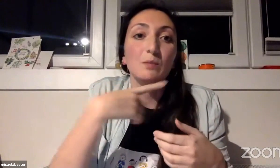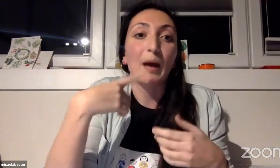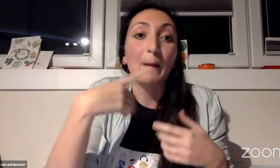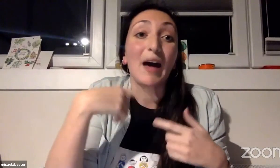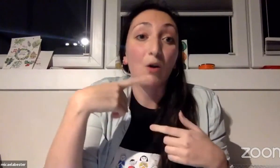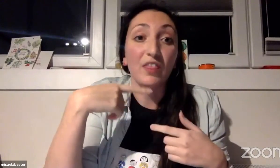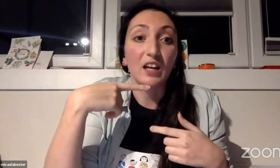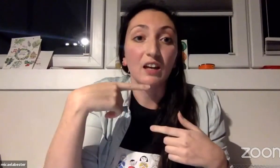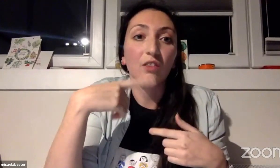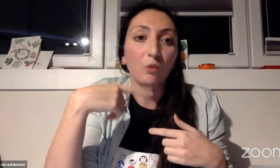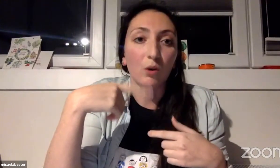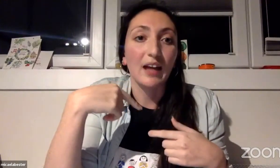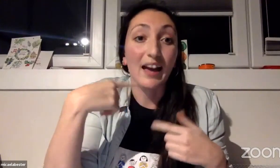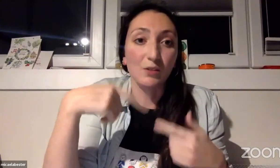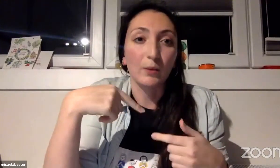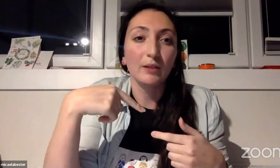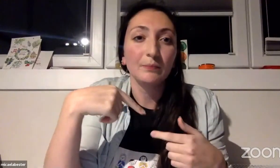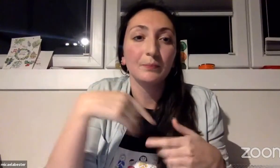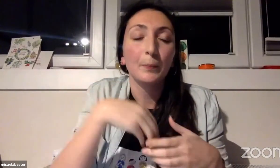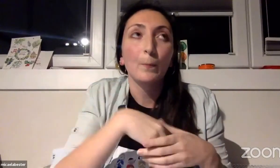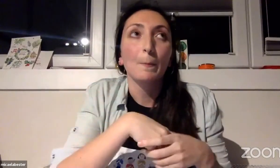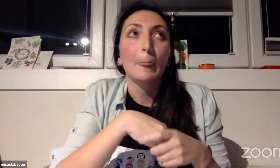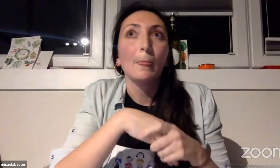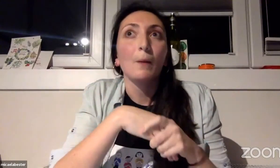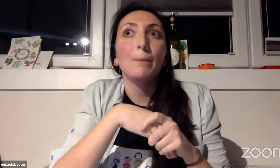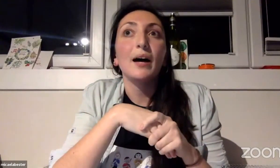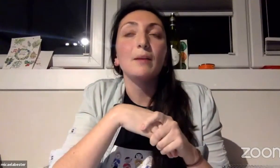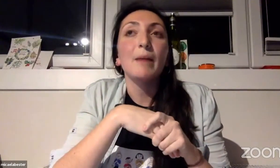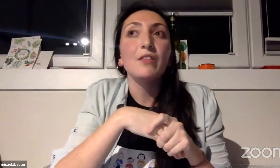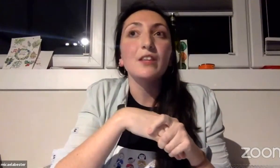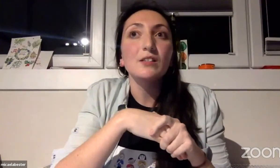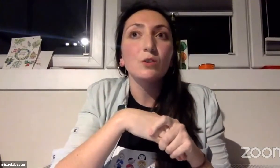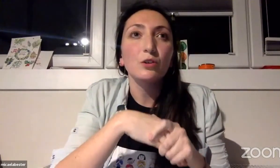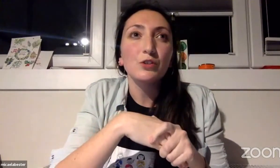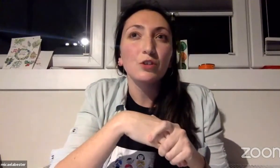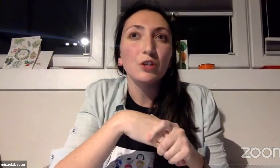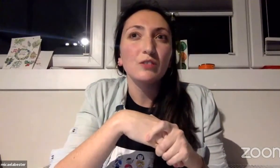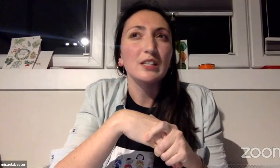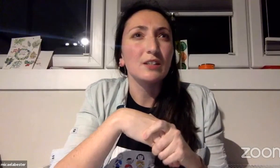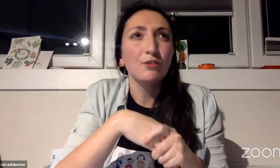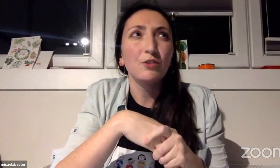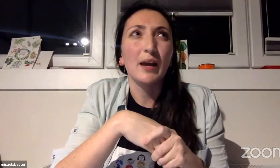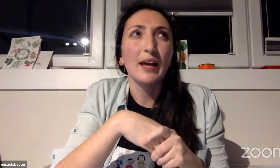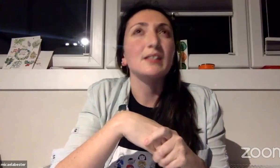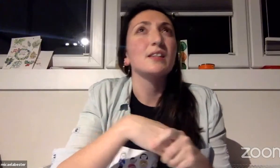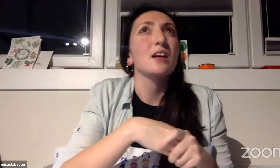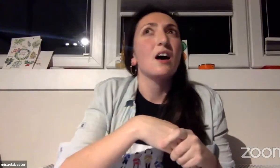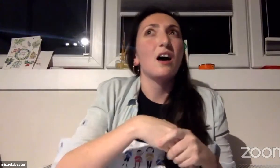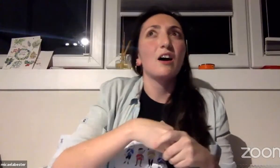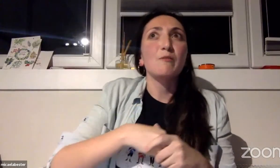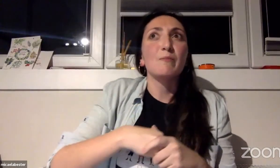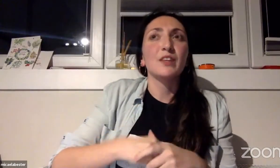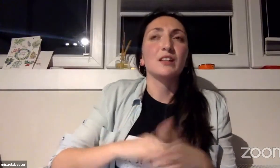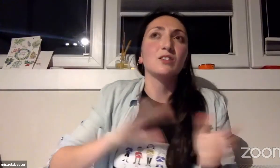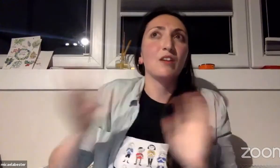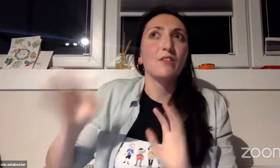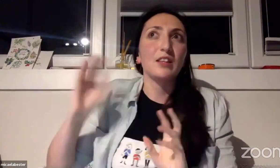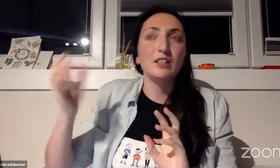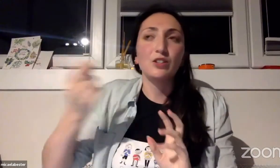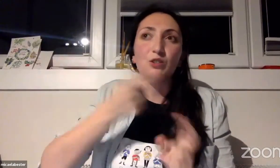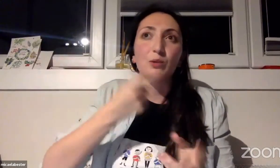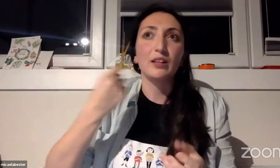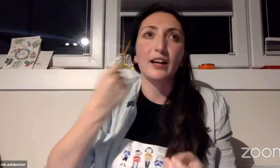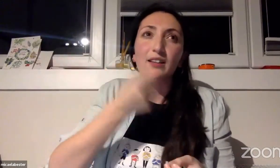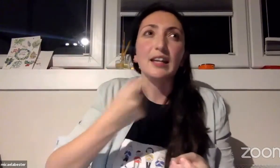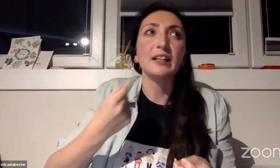context is by mouthing the word as well. But mouthing is also used in different ways that don't have